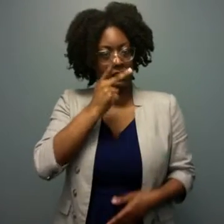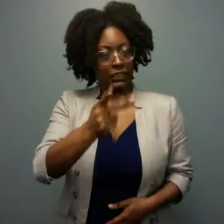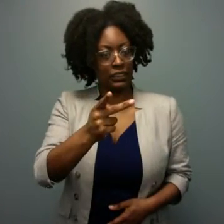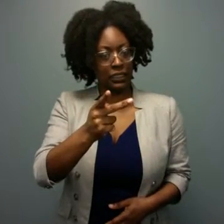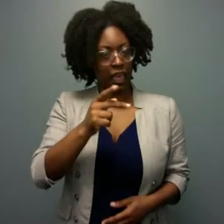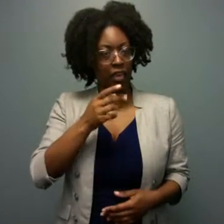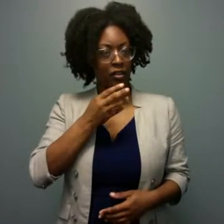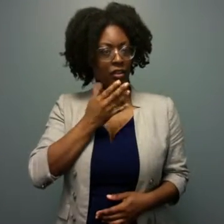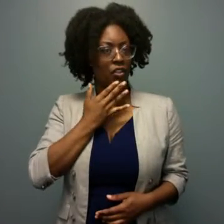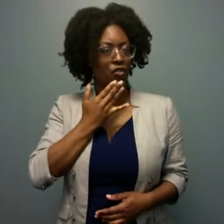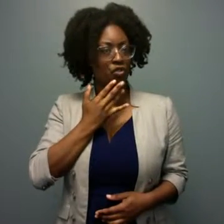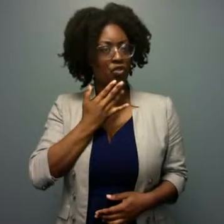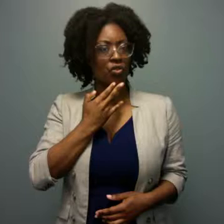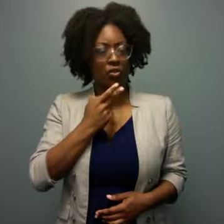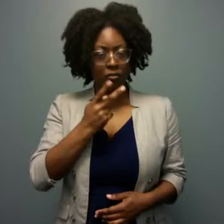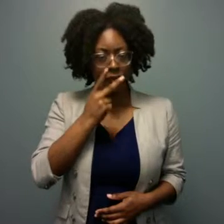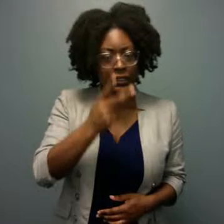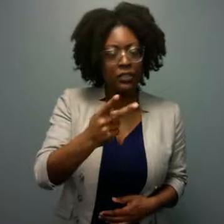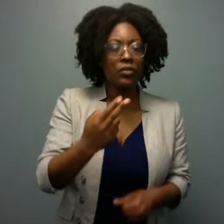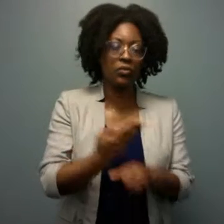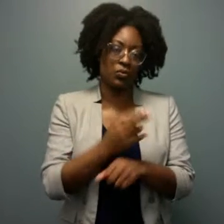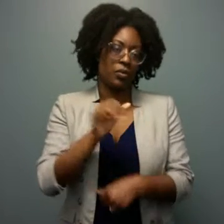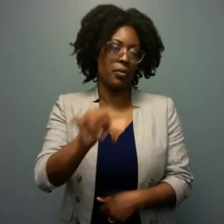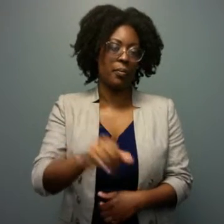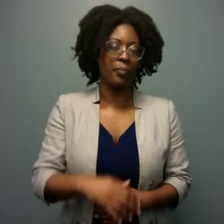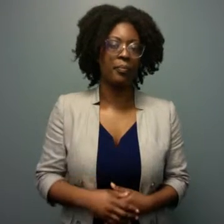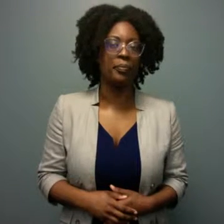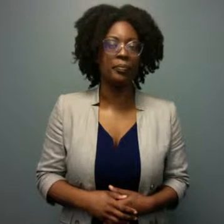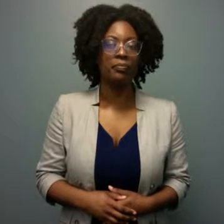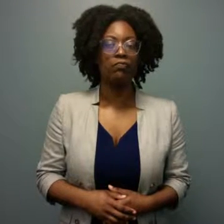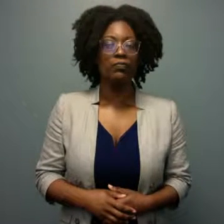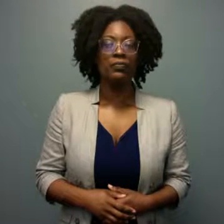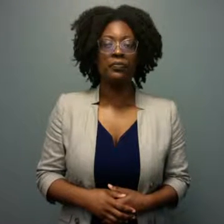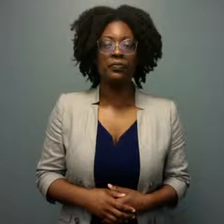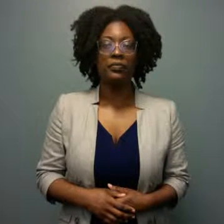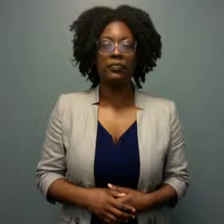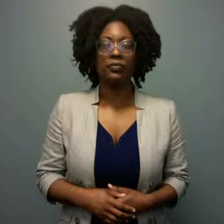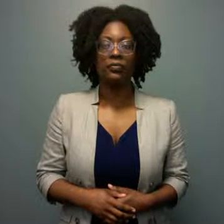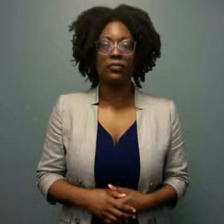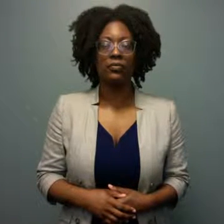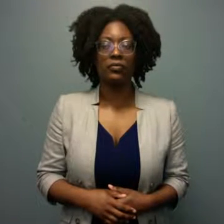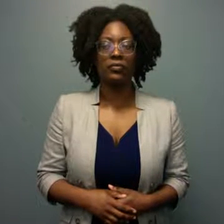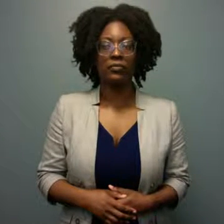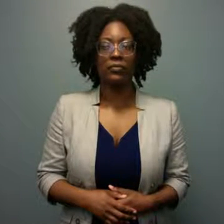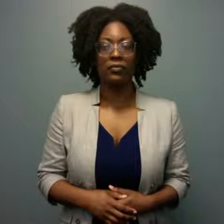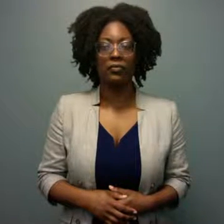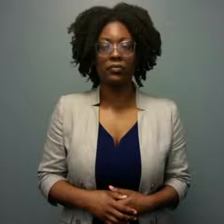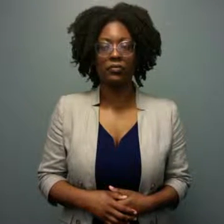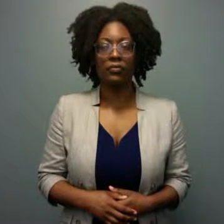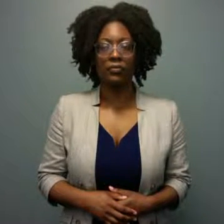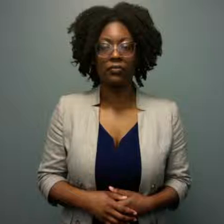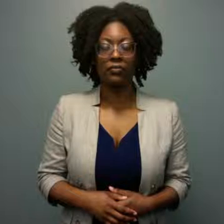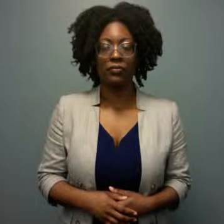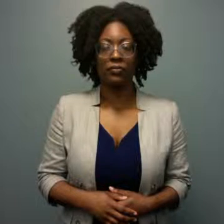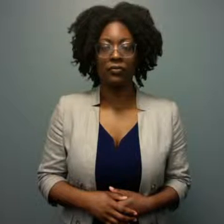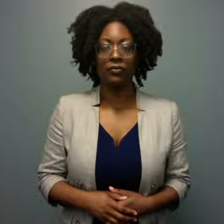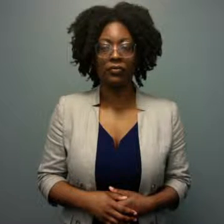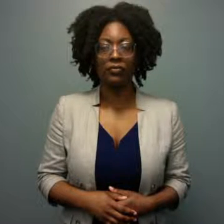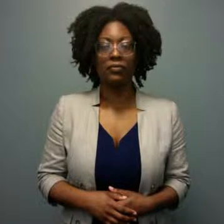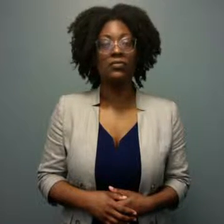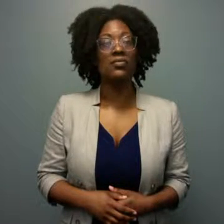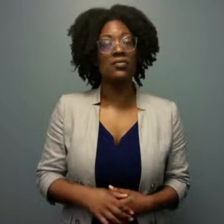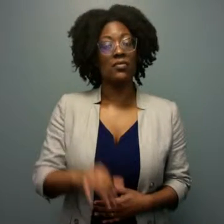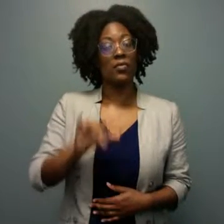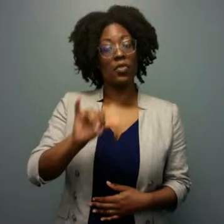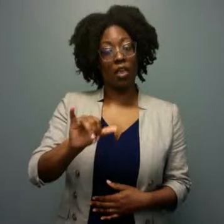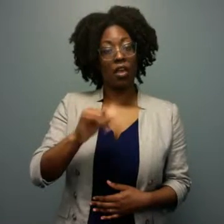catheters to the openings of the coronary arteries, which are the arteries that supply blood and oxygen to the muscle of the heart. By injecting the contrast dye,